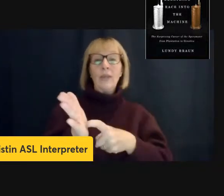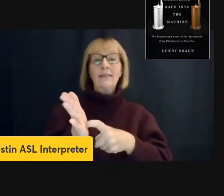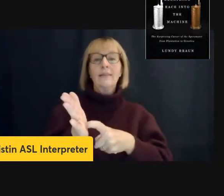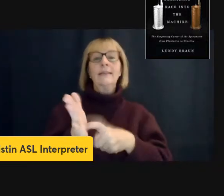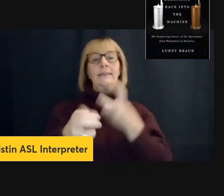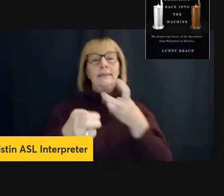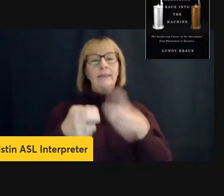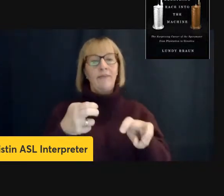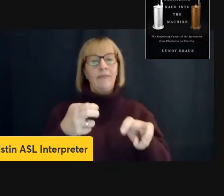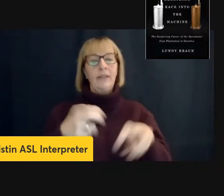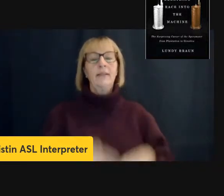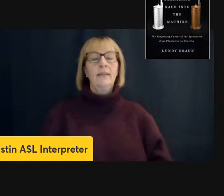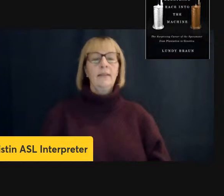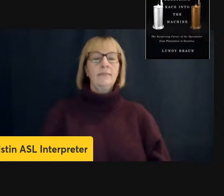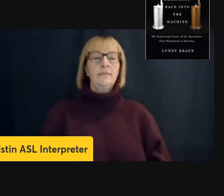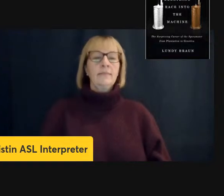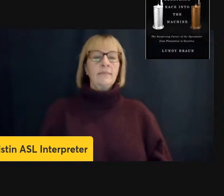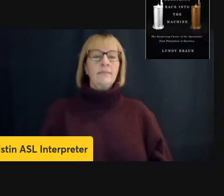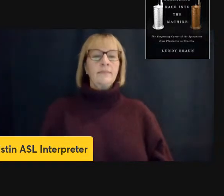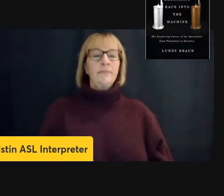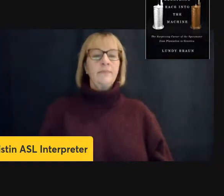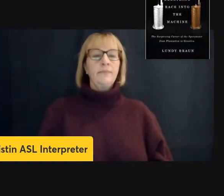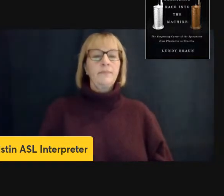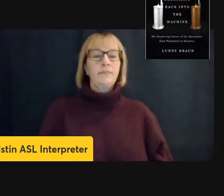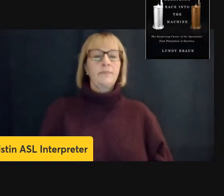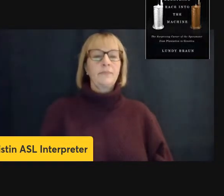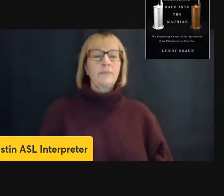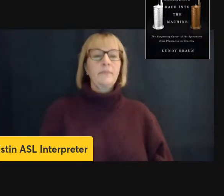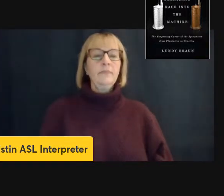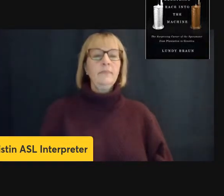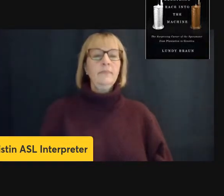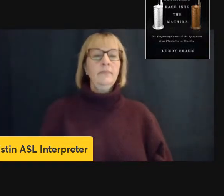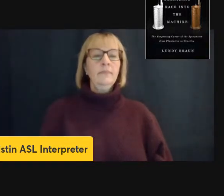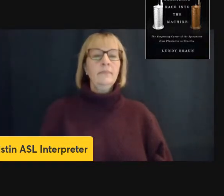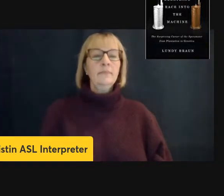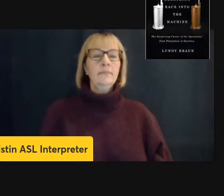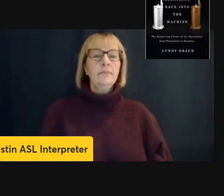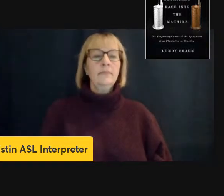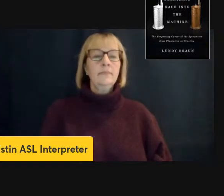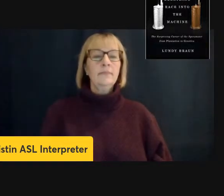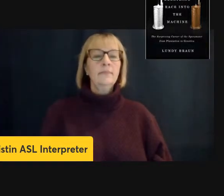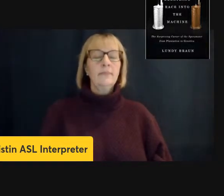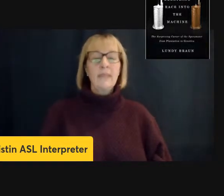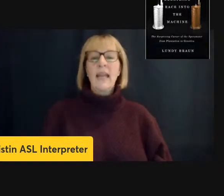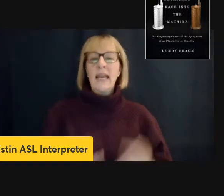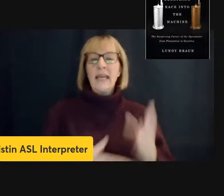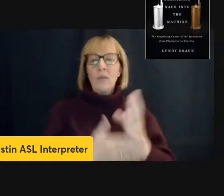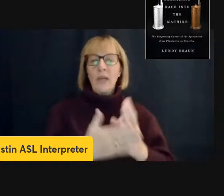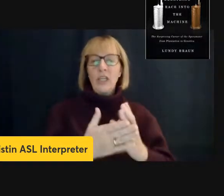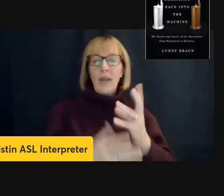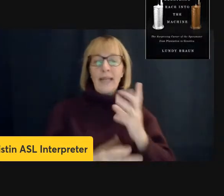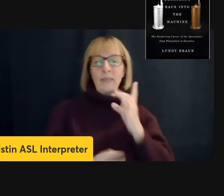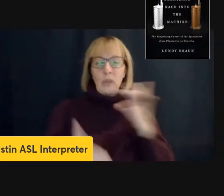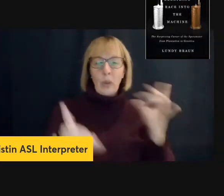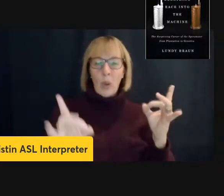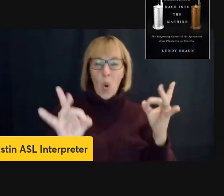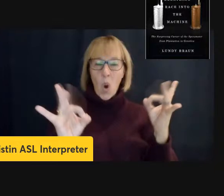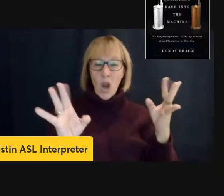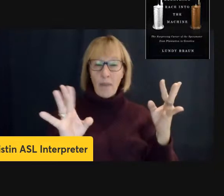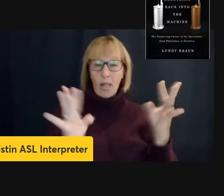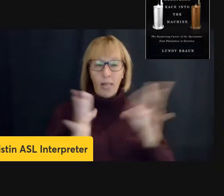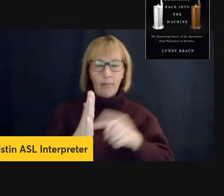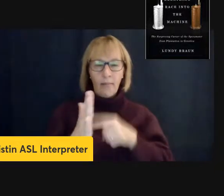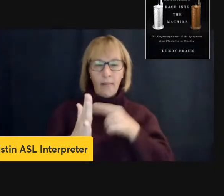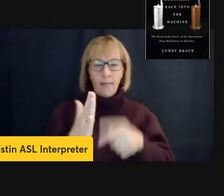So mostly when you encounter pretty vicious racism, people will